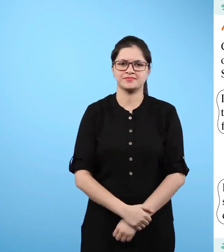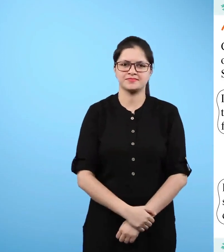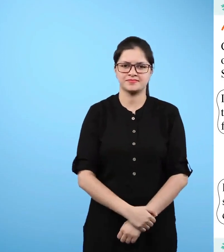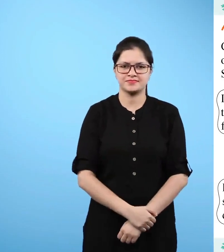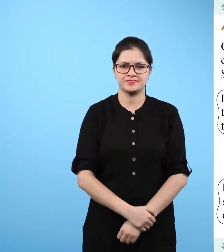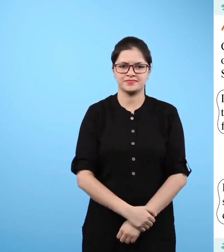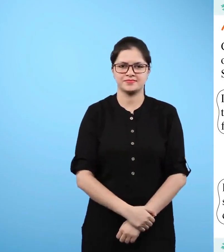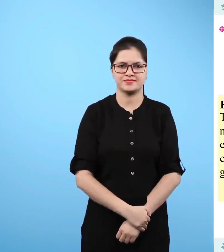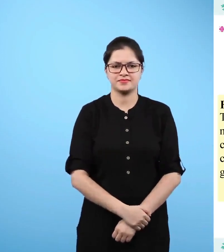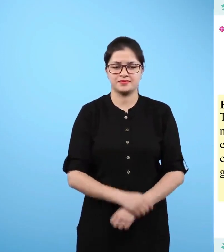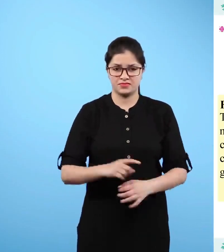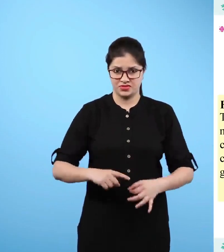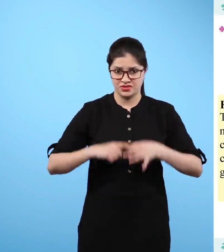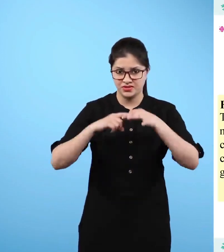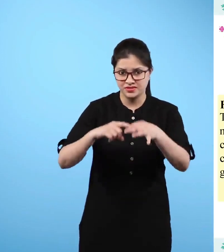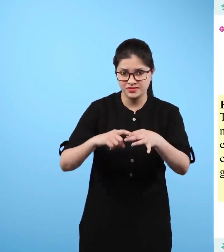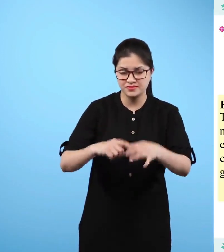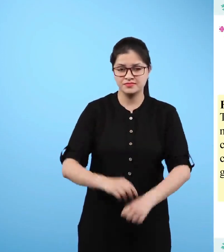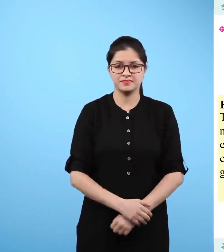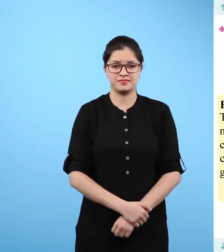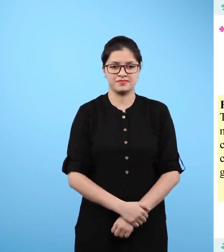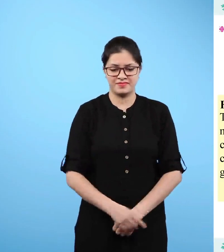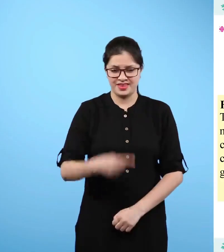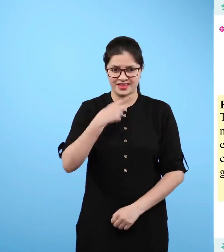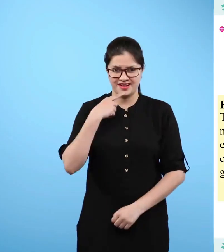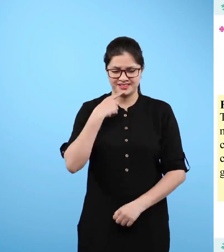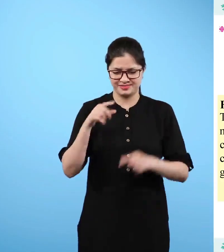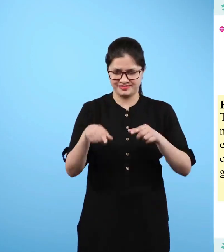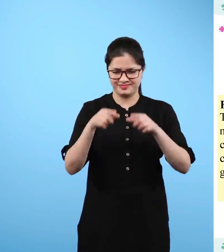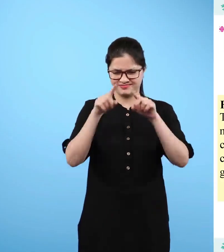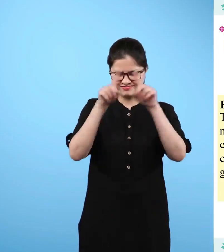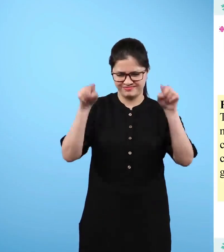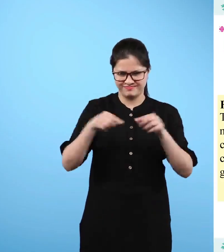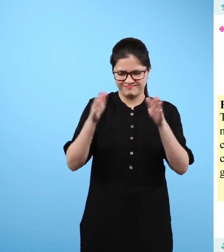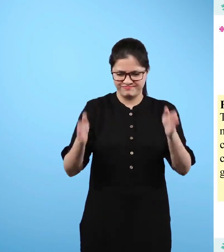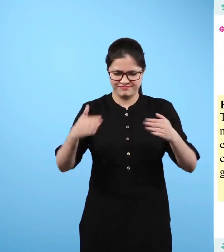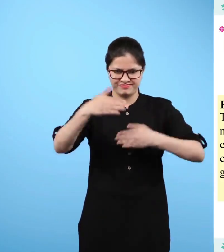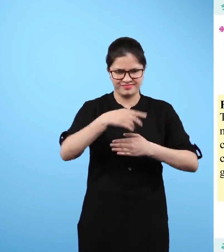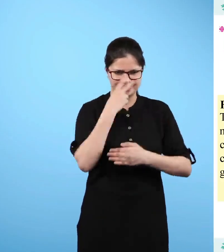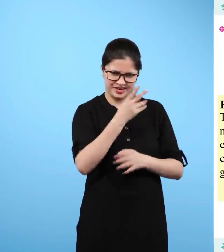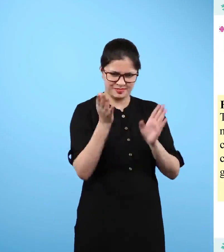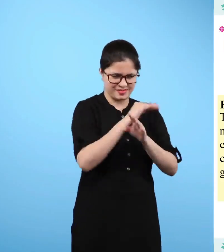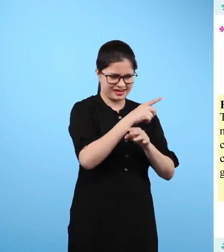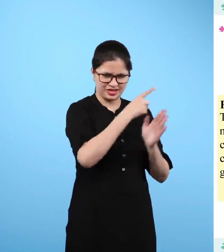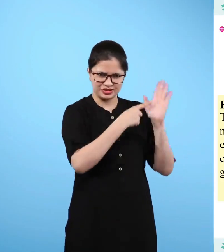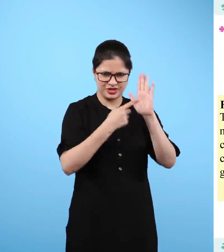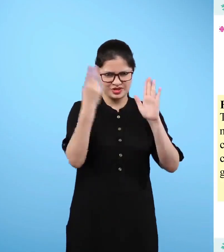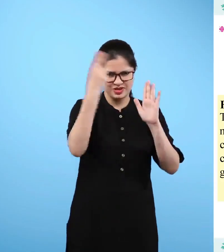box. In the same way, make a deep drawing of a box which looks like this. We